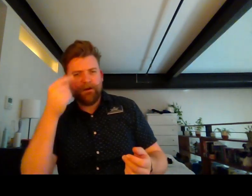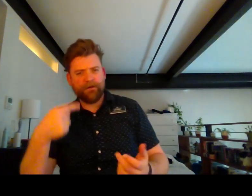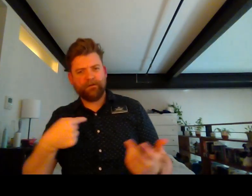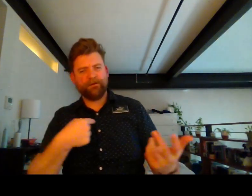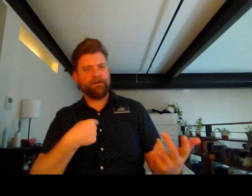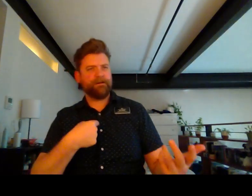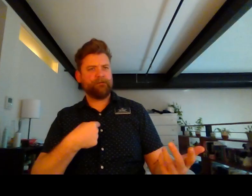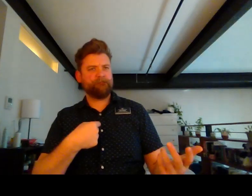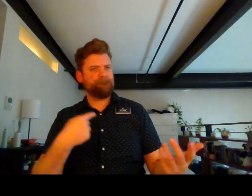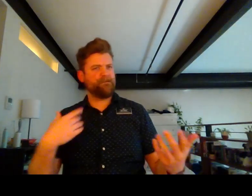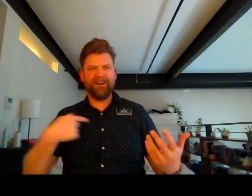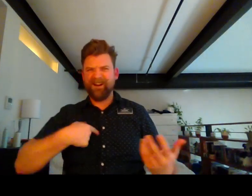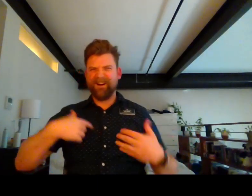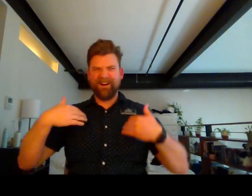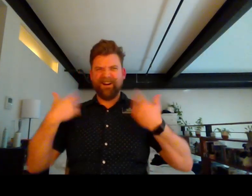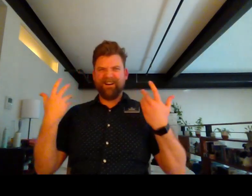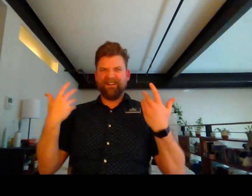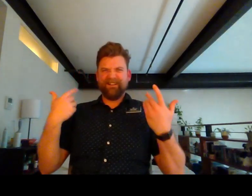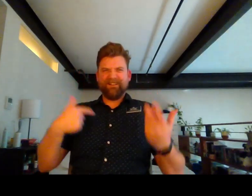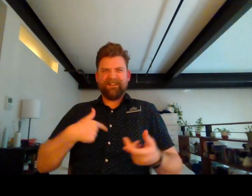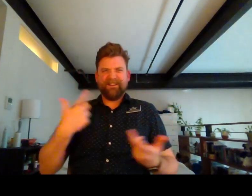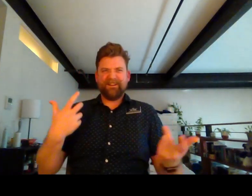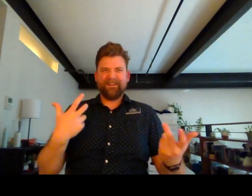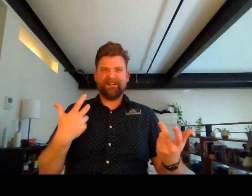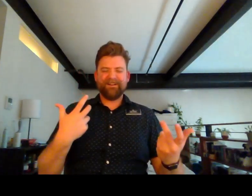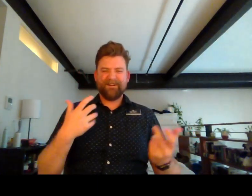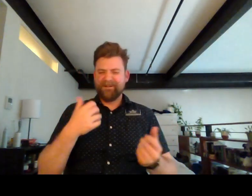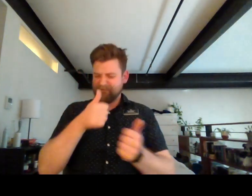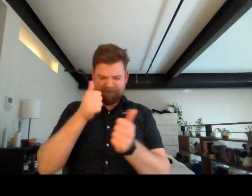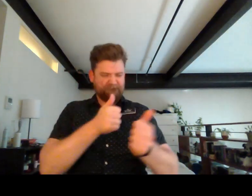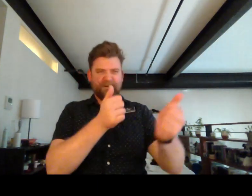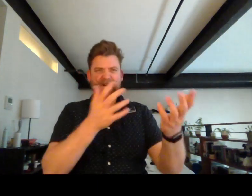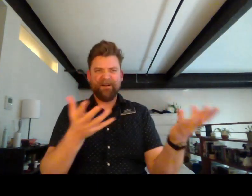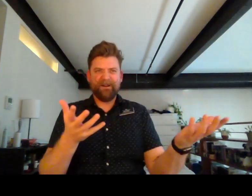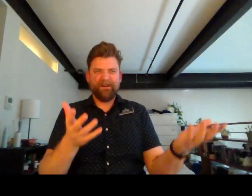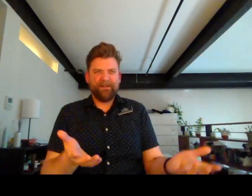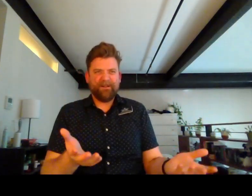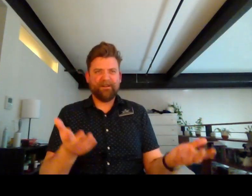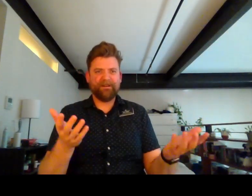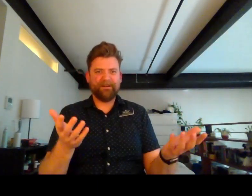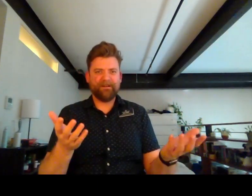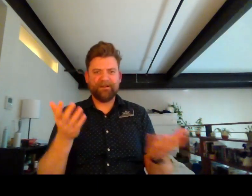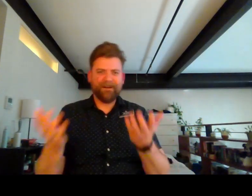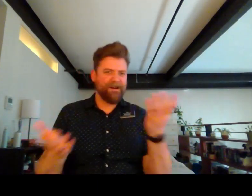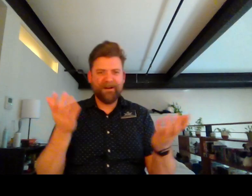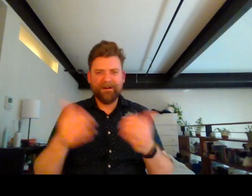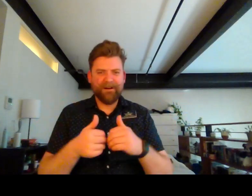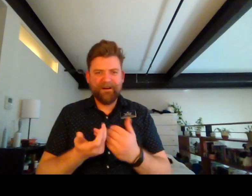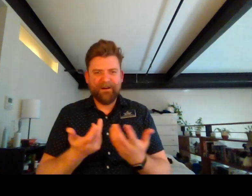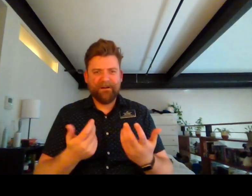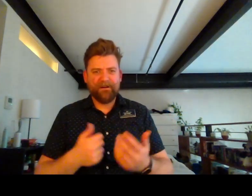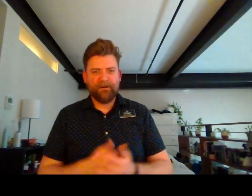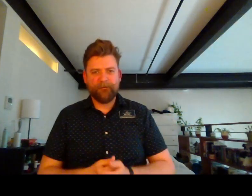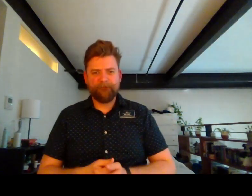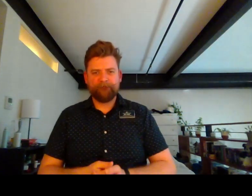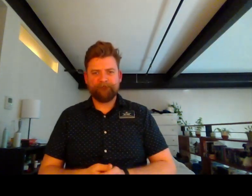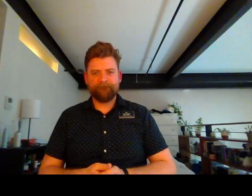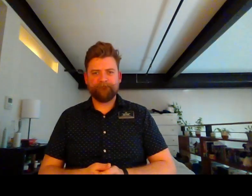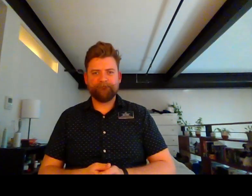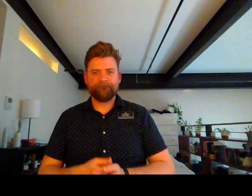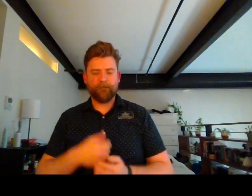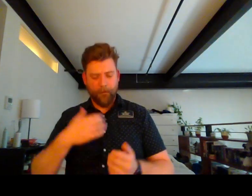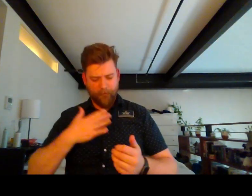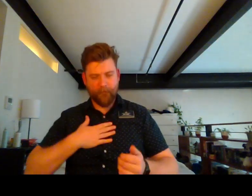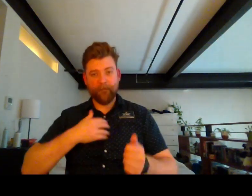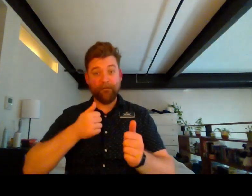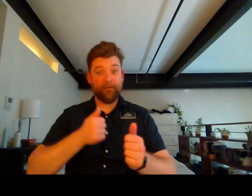speeches. All life is interrelated, tied in a single garment of destiny. I can never be what